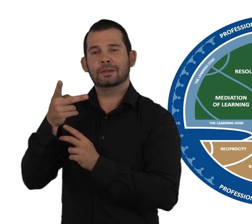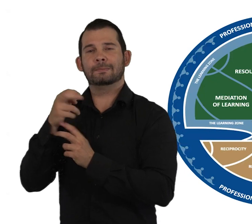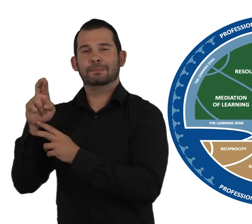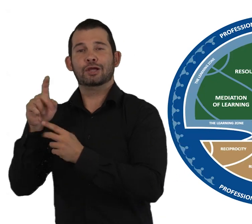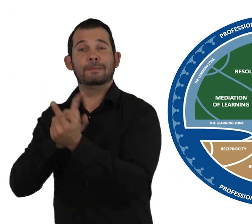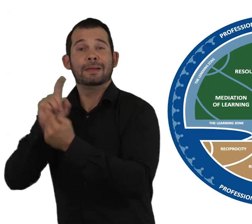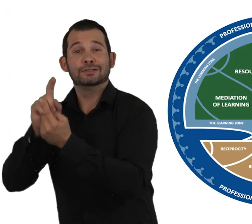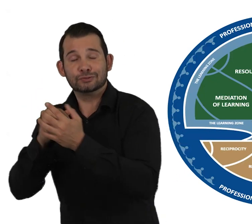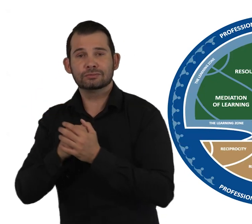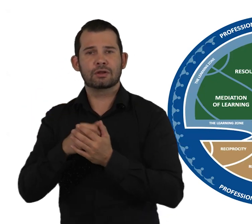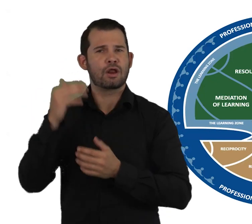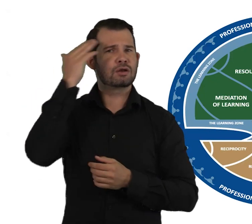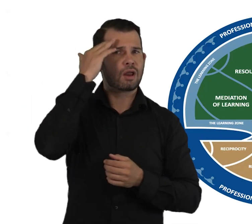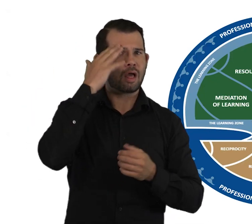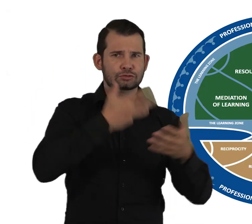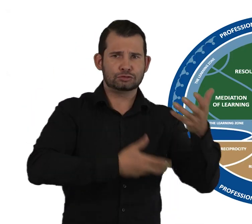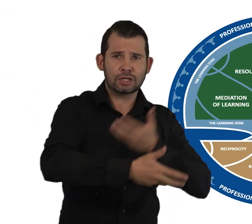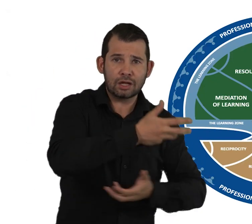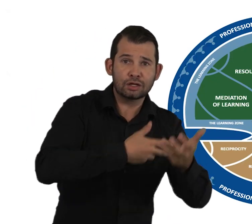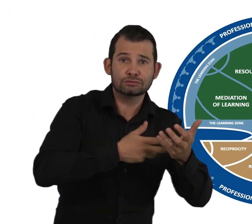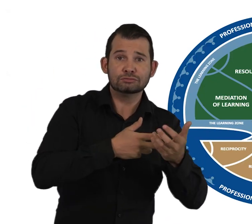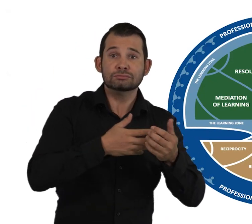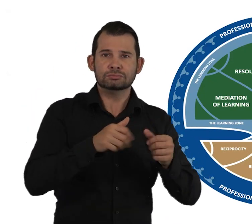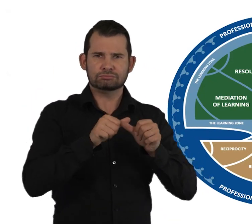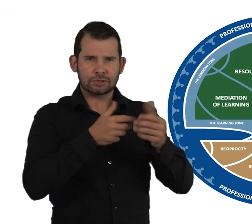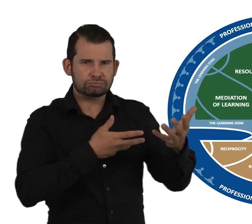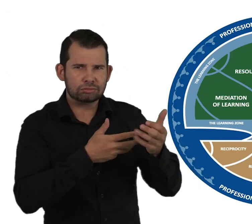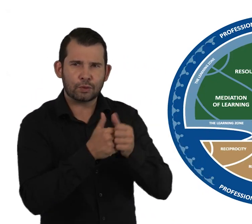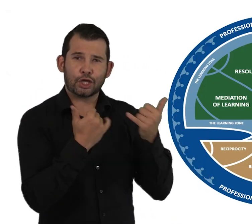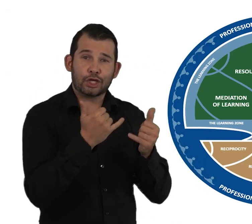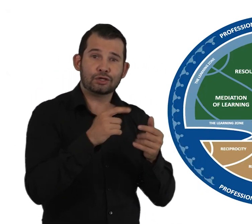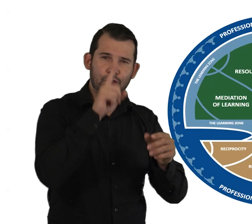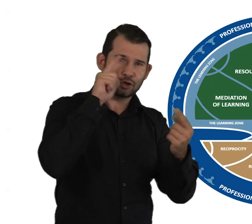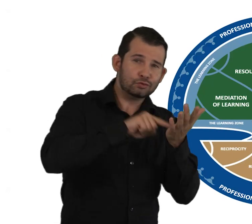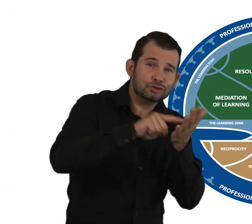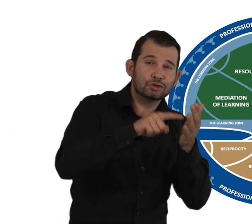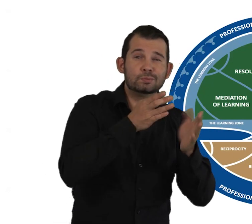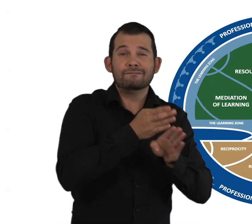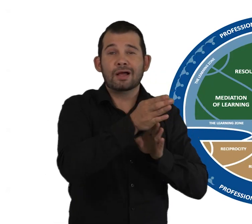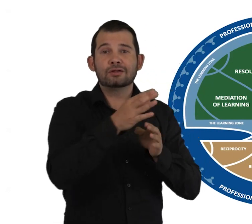mentoring, knowledge exchange, engaging with current research, professional dialogue, and so on.